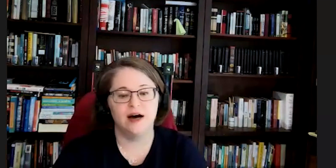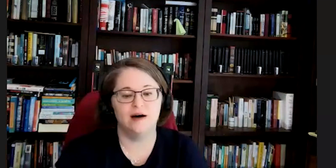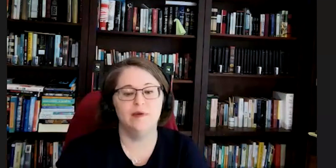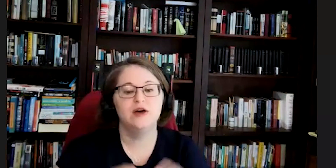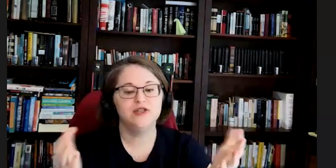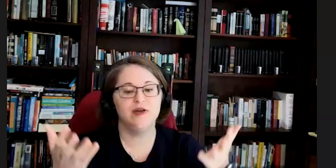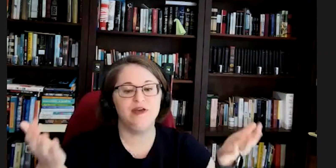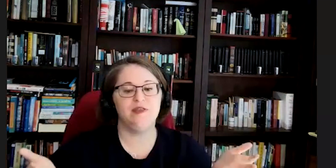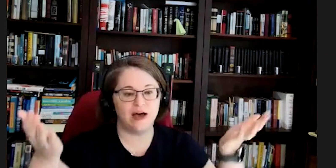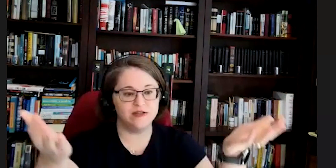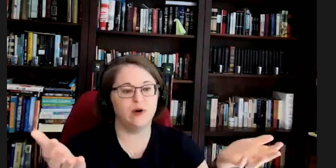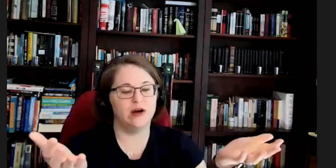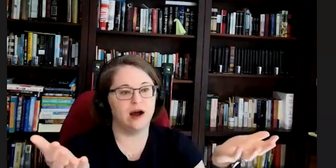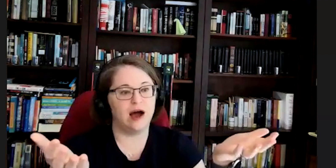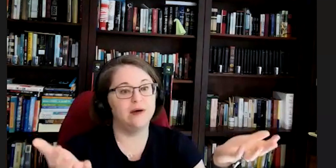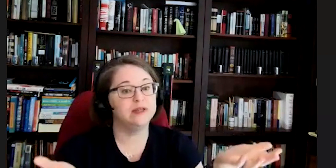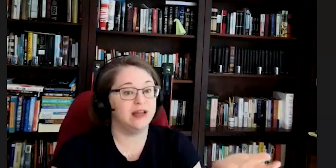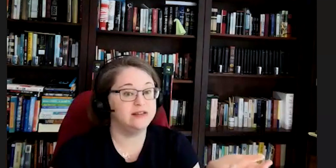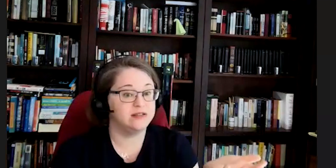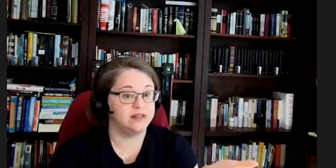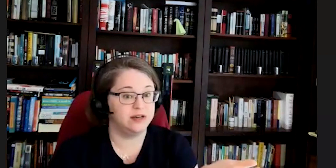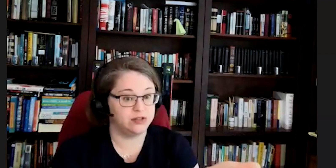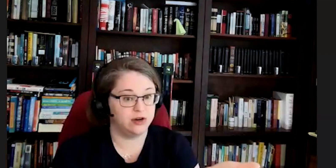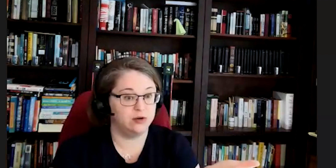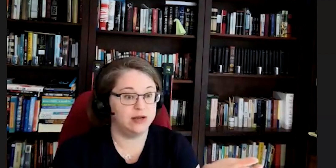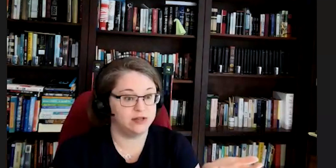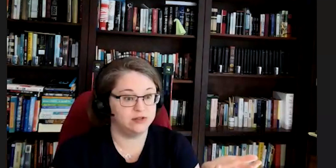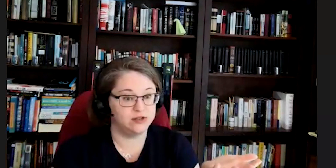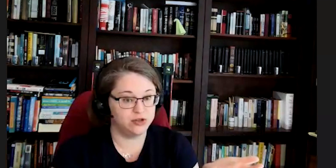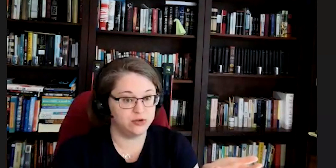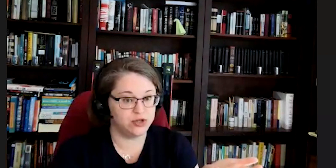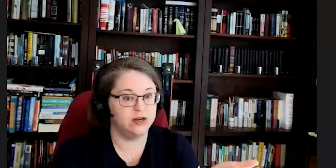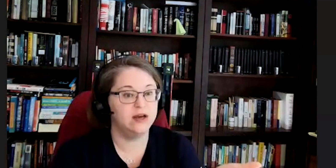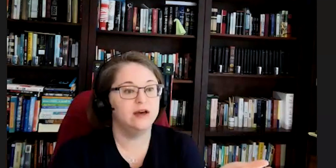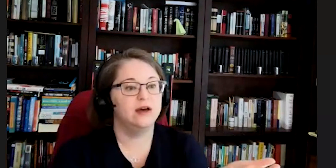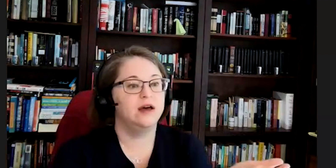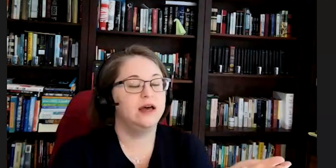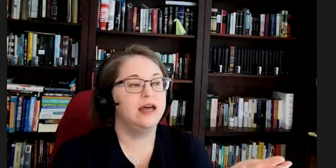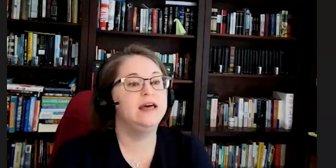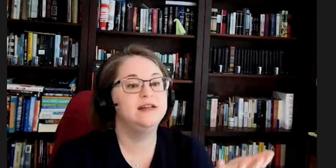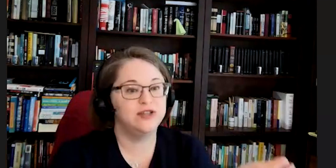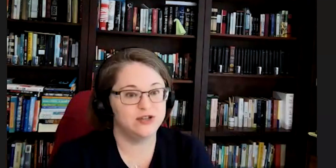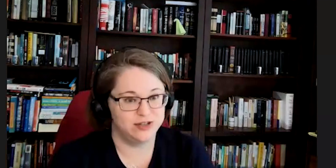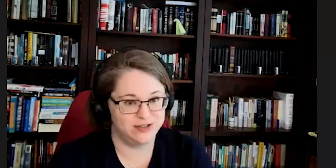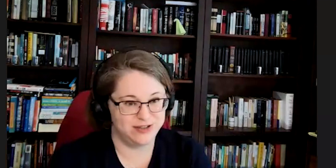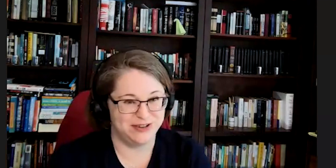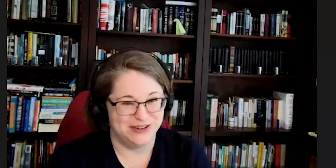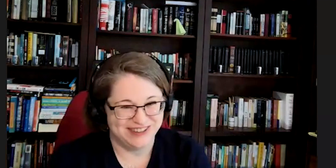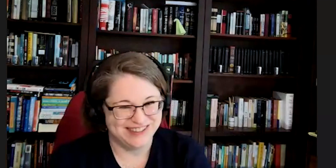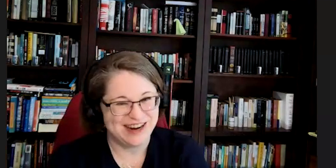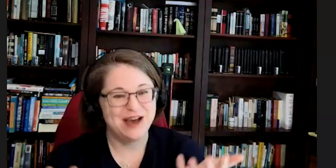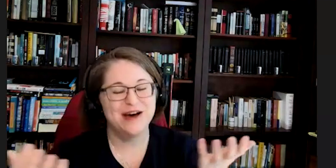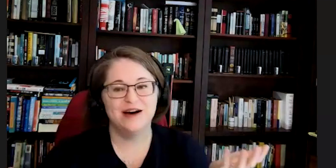Medicine. So I think that's where I would like to see us go as an institution, in addition